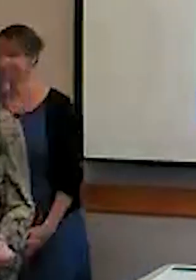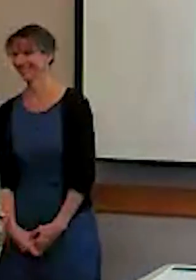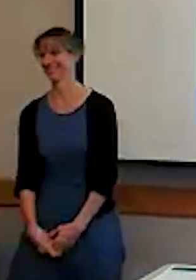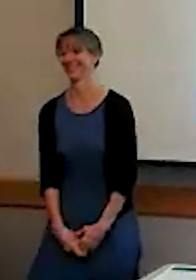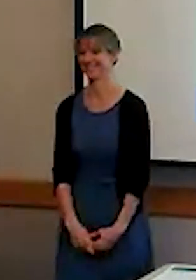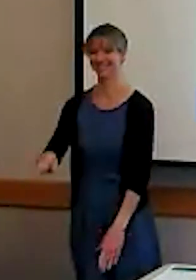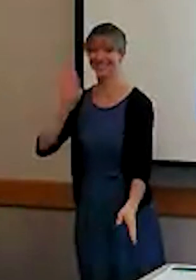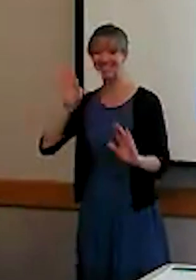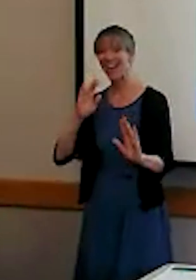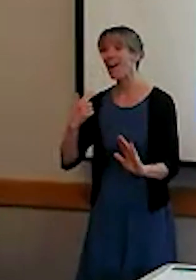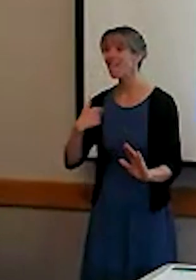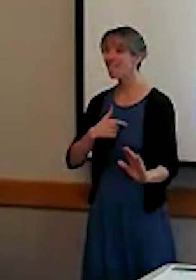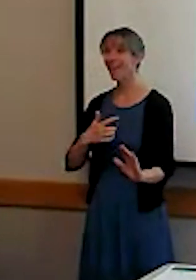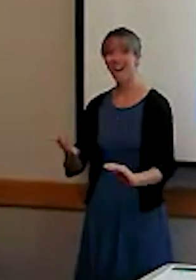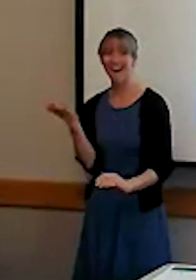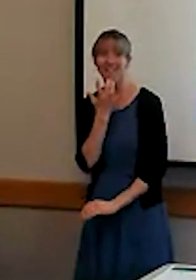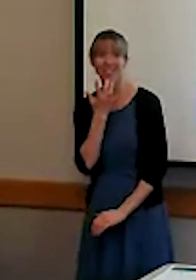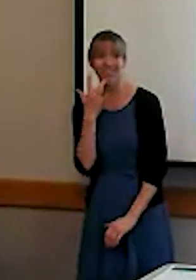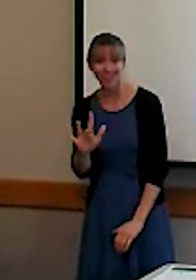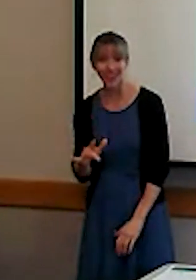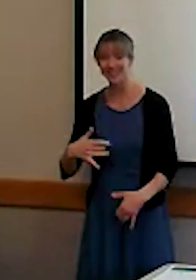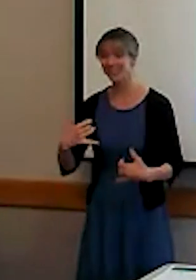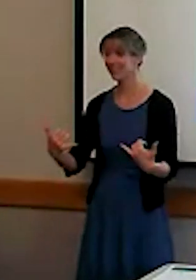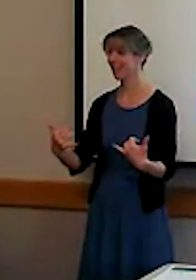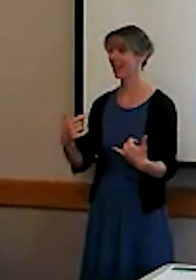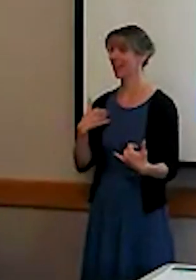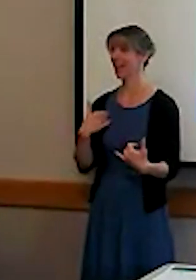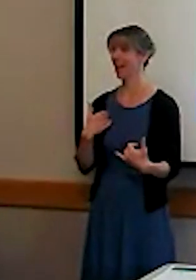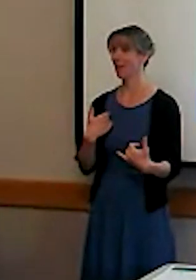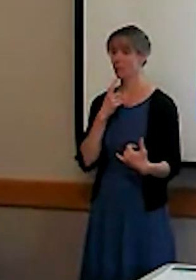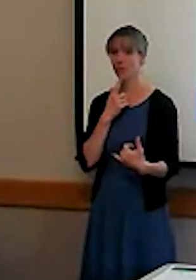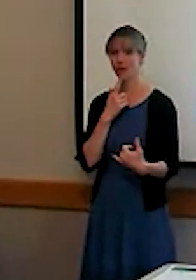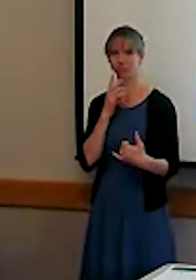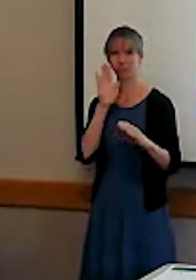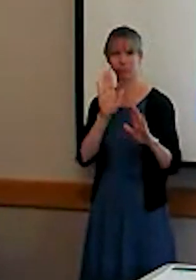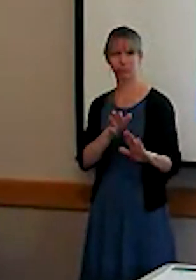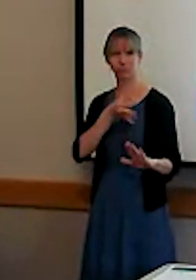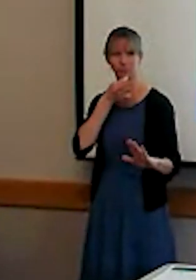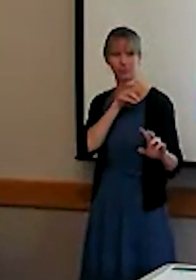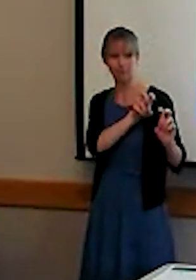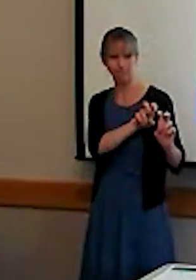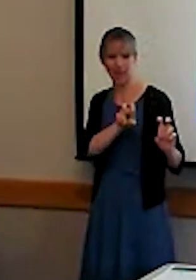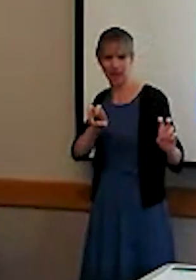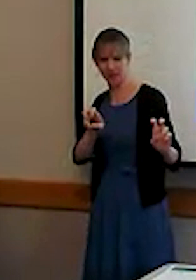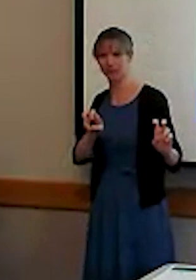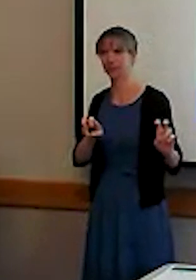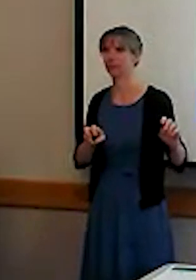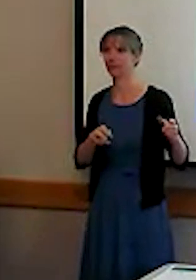So hi, we are really lucky today to have a very rich panel of experts